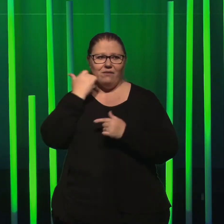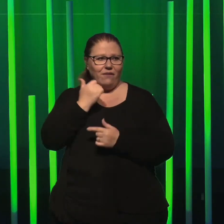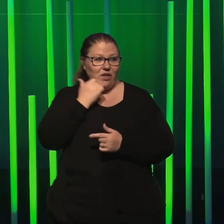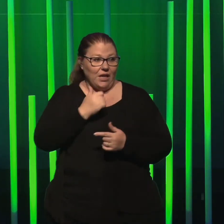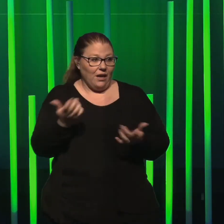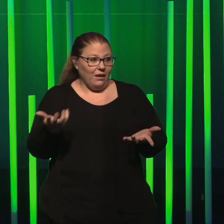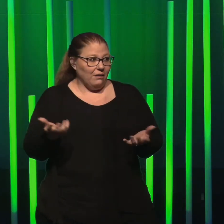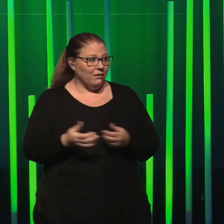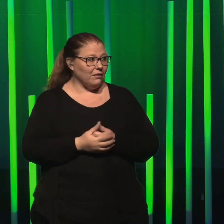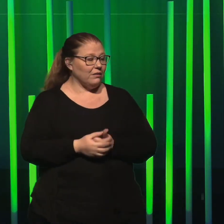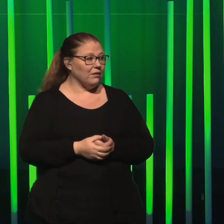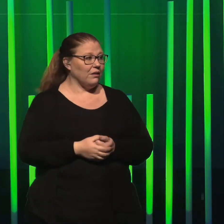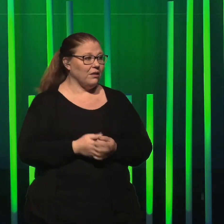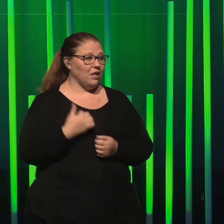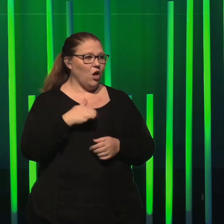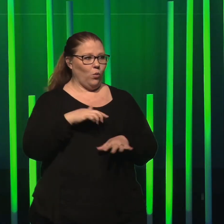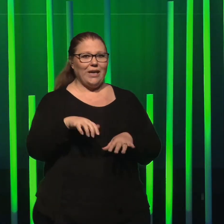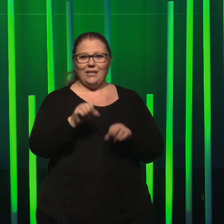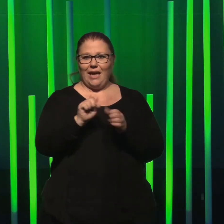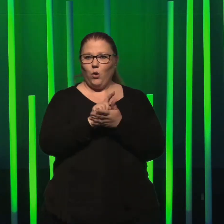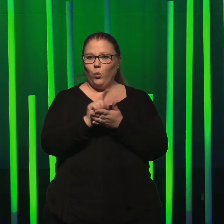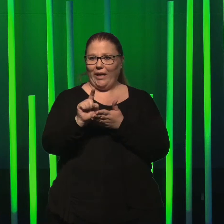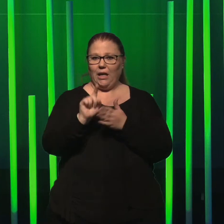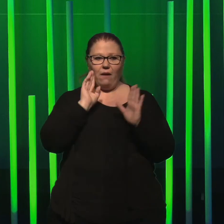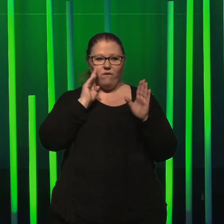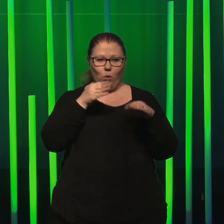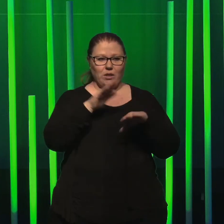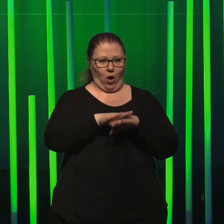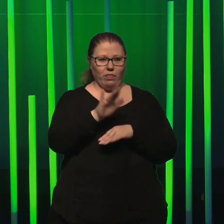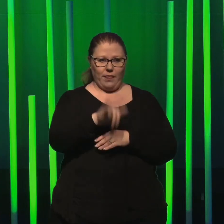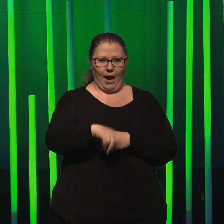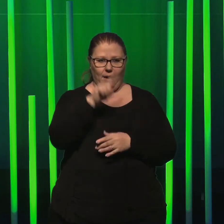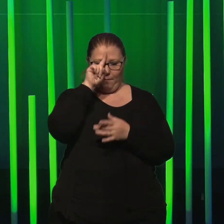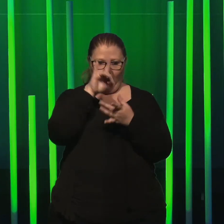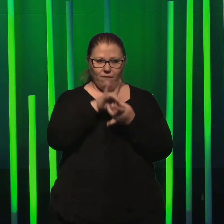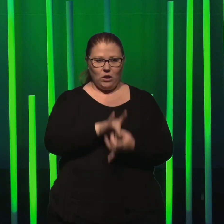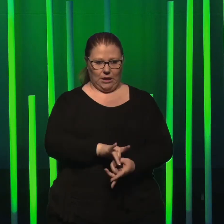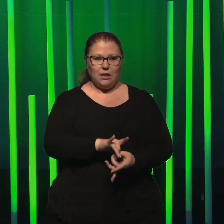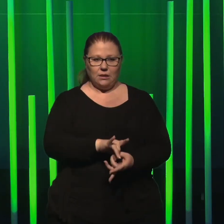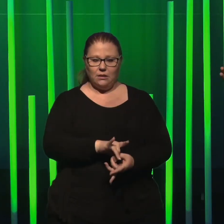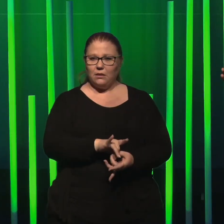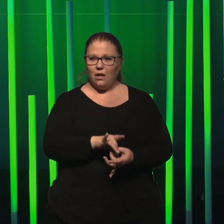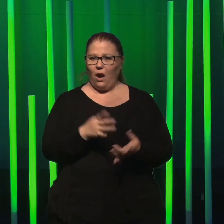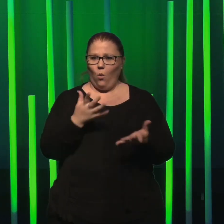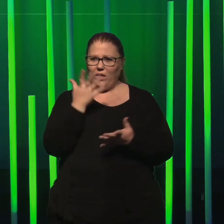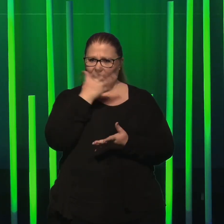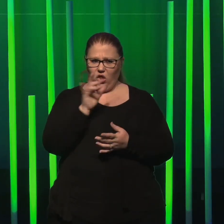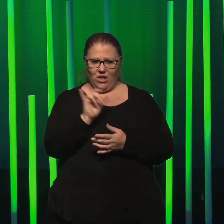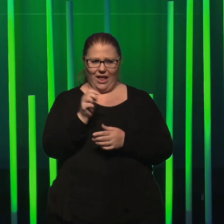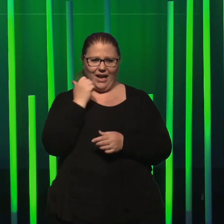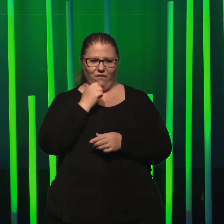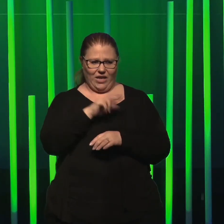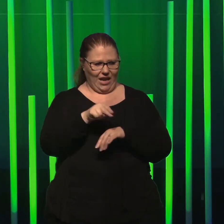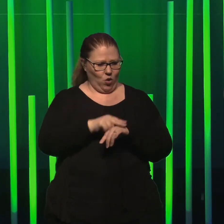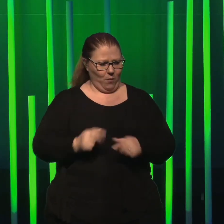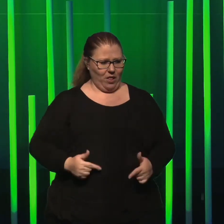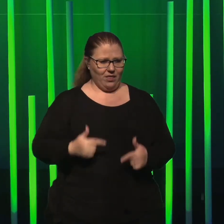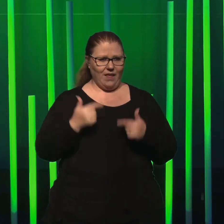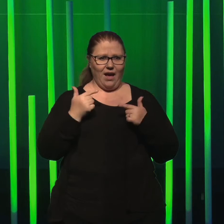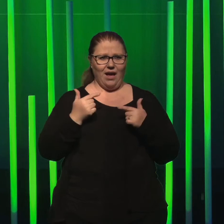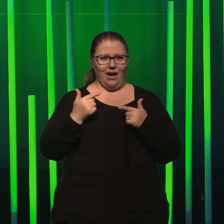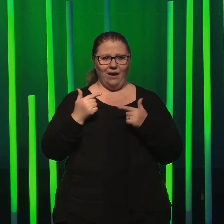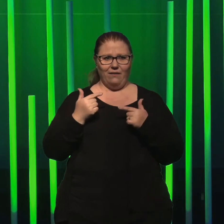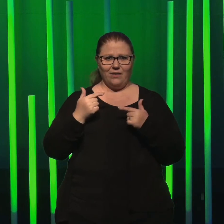day? So we're going to spend a week just kind of focusing in on what does it look like to, in our everyday normal lives, open